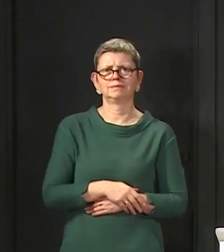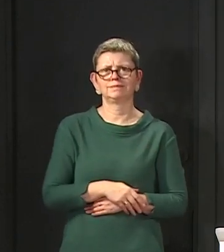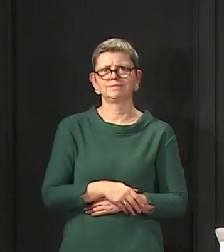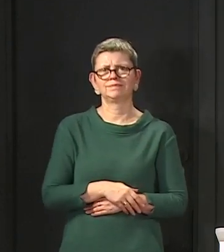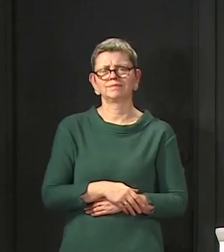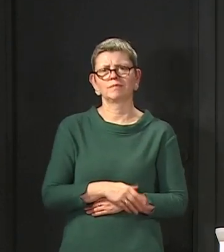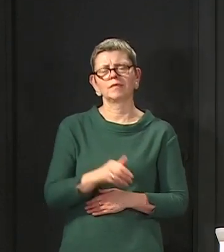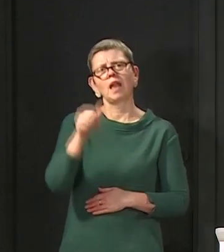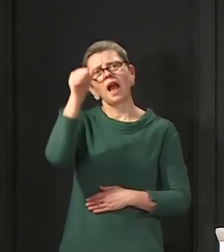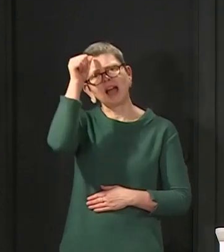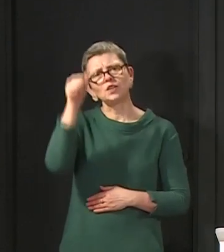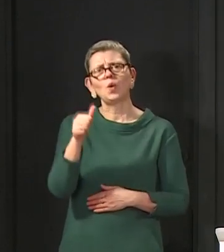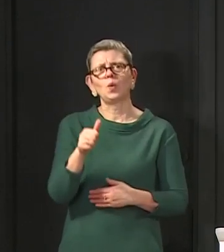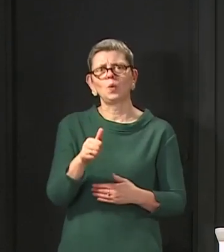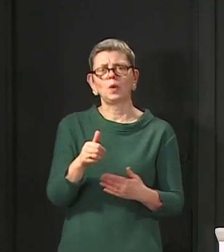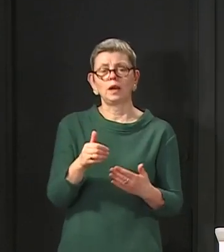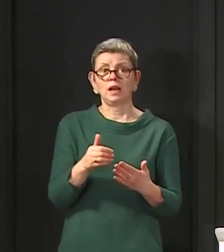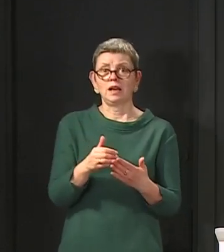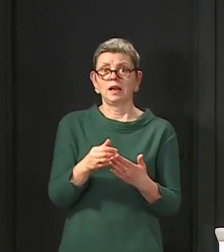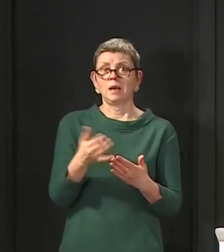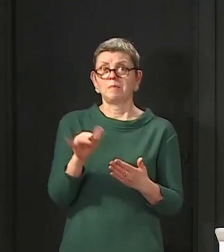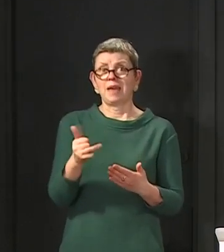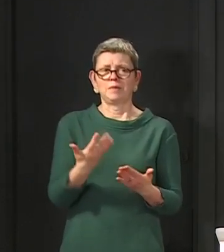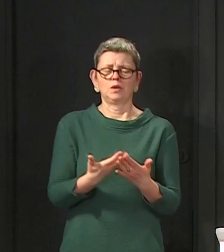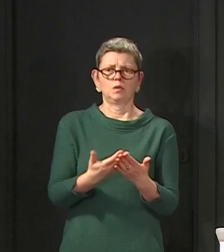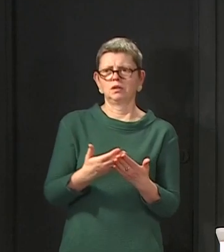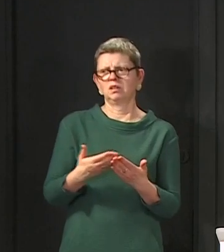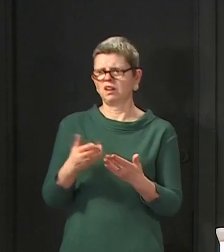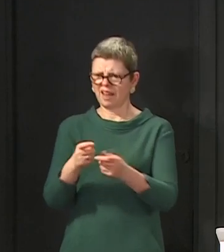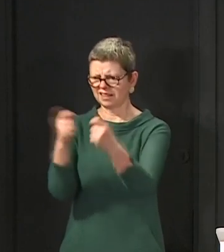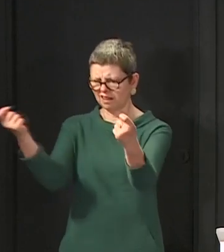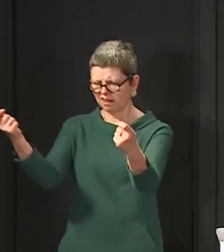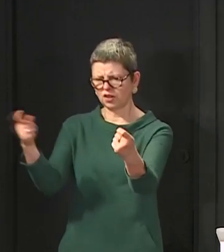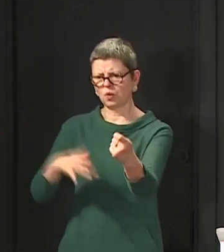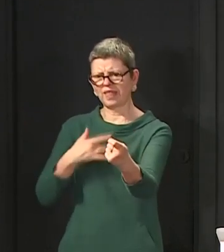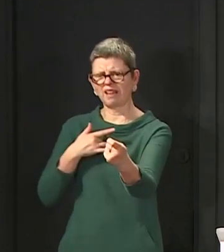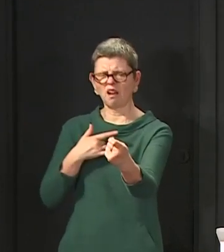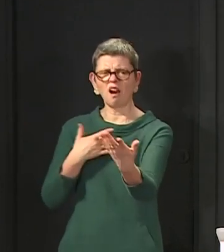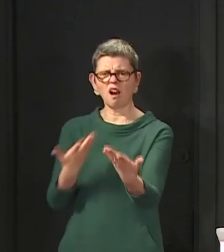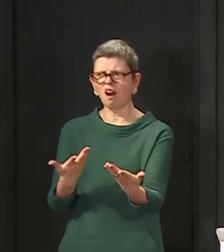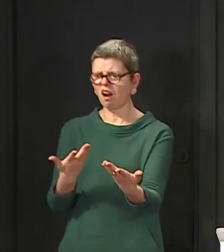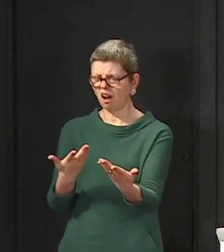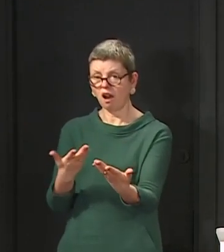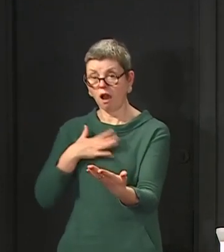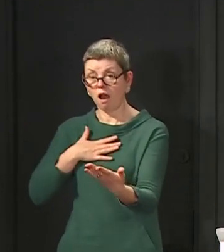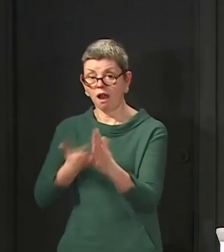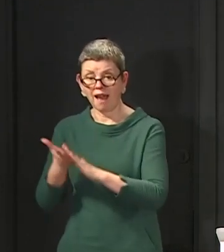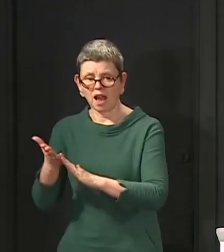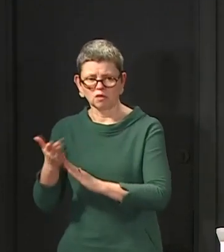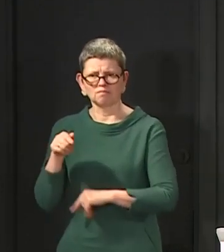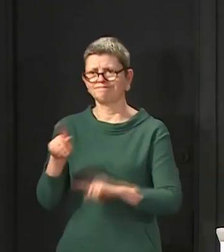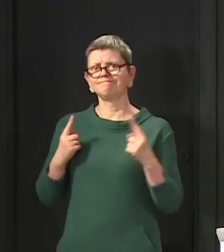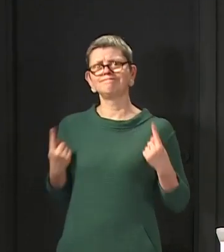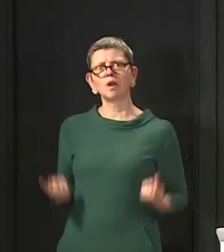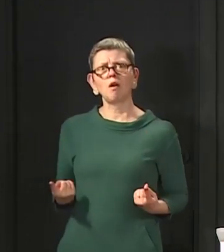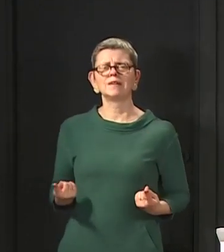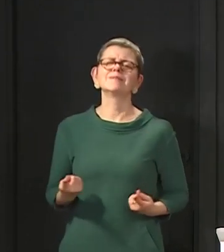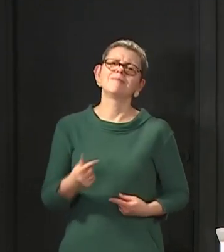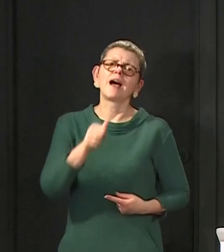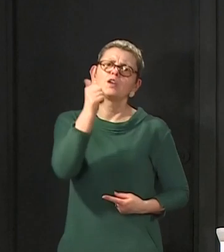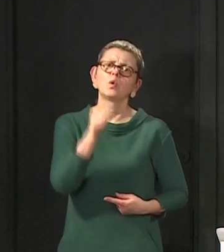the lockdown actually makes them seem even tougher. But please, I am asking you to stick with it. We are